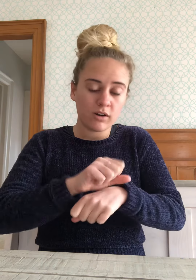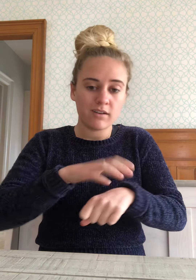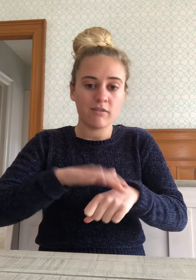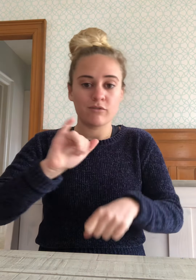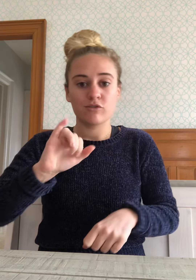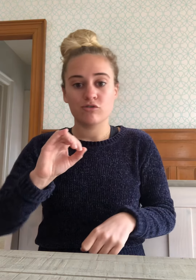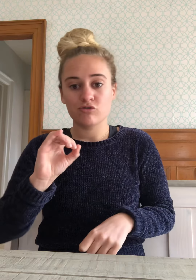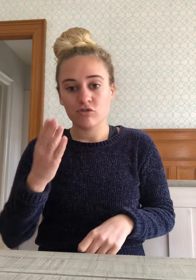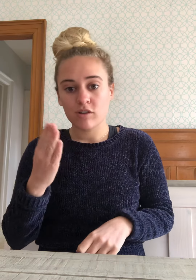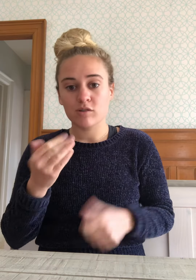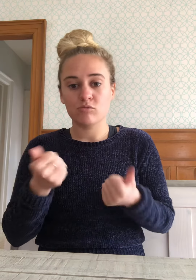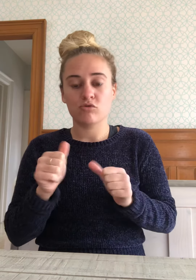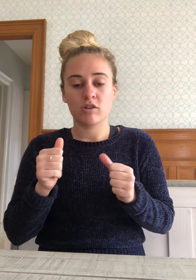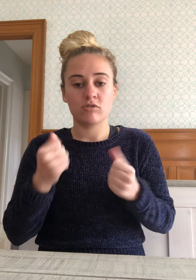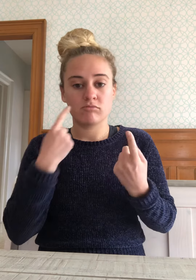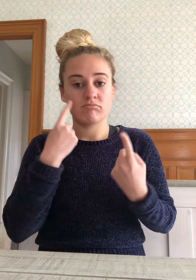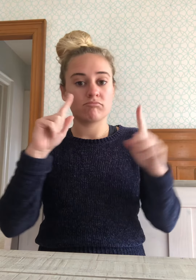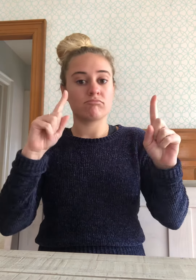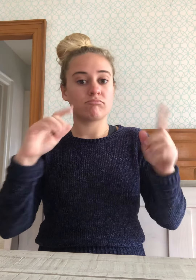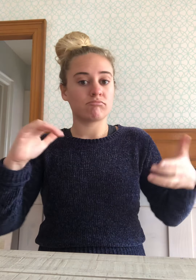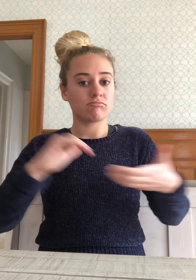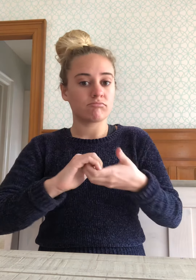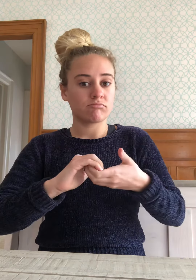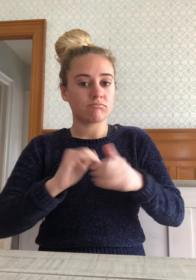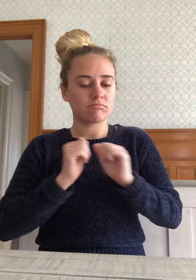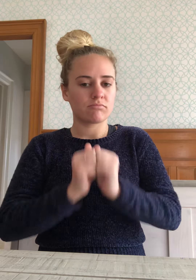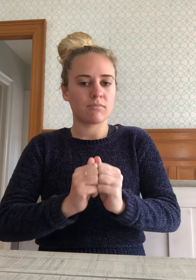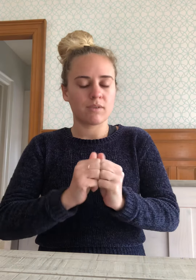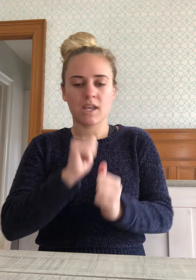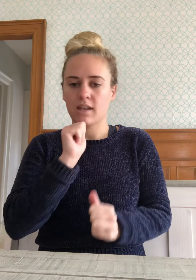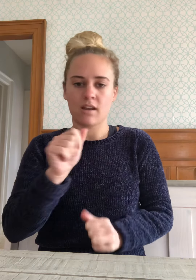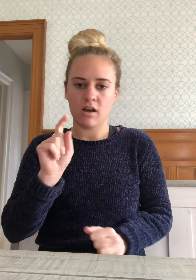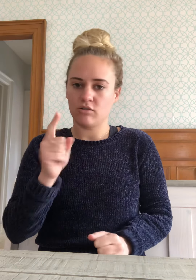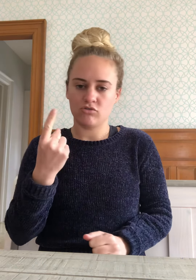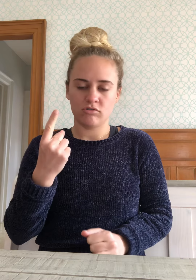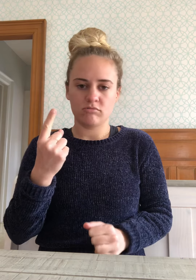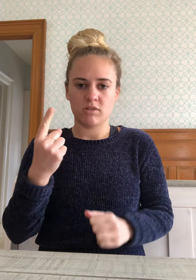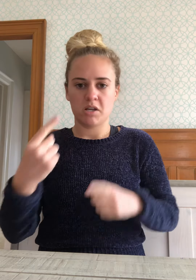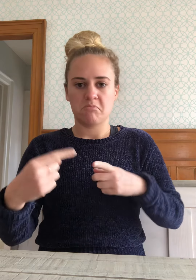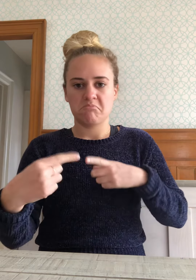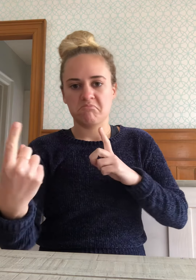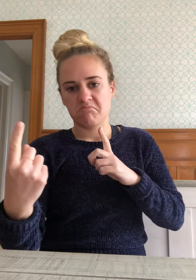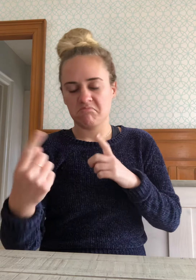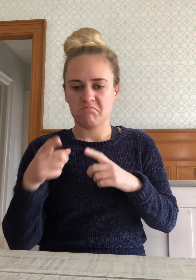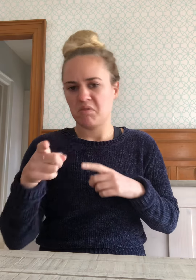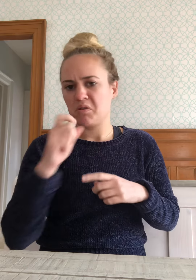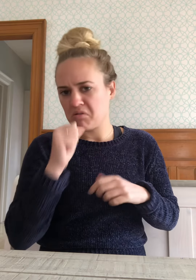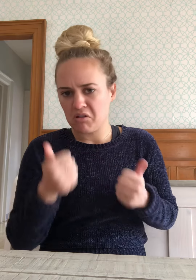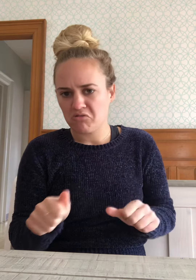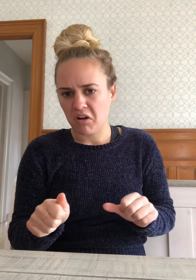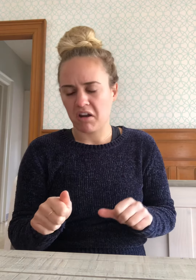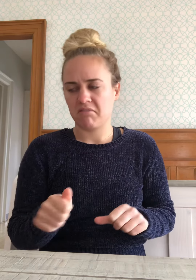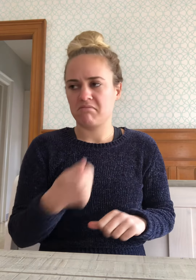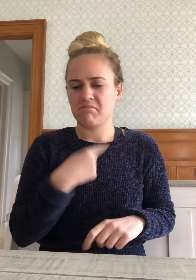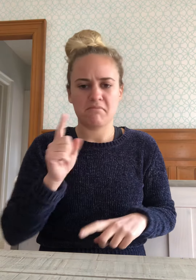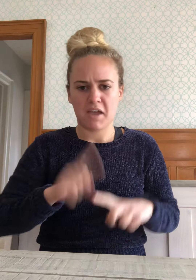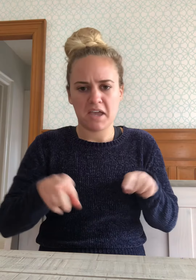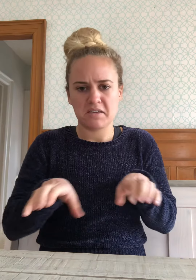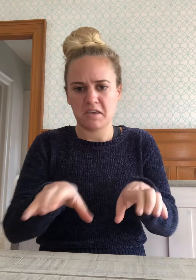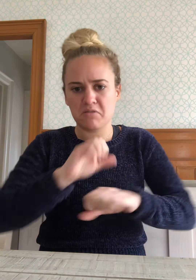there together, as opposed to being adversarial, saying, you're not trying, I can't do any more for you. You